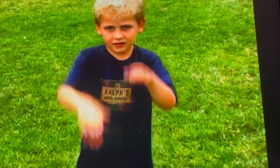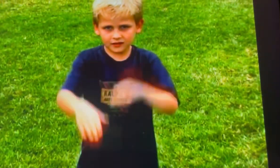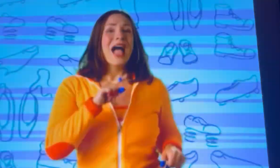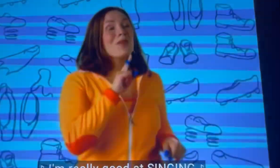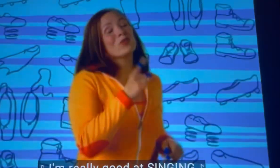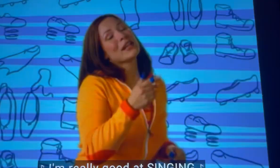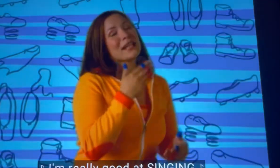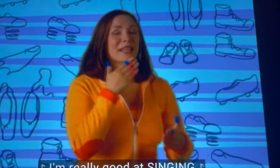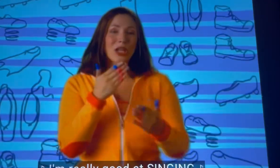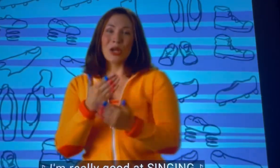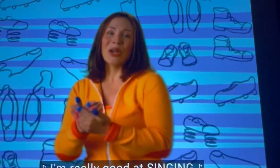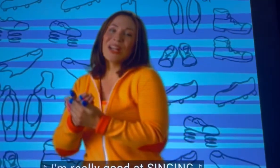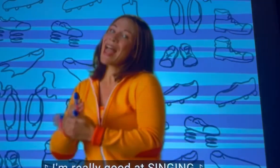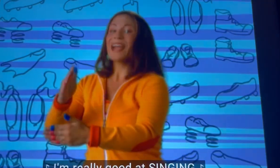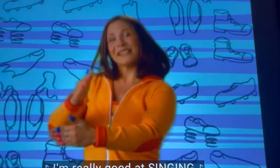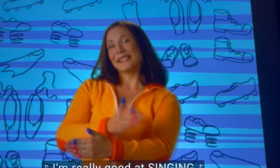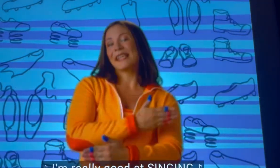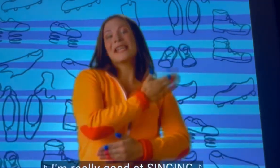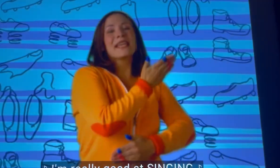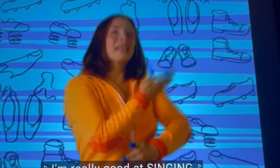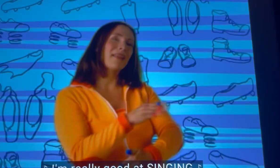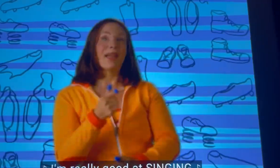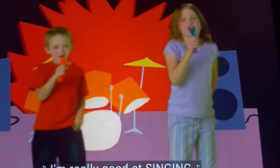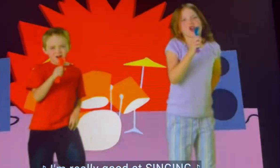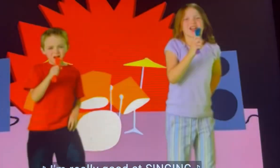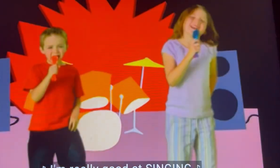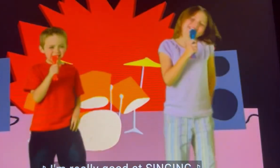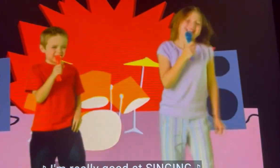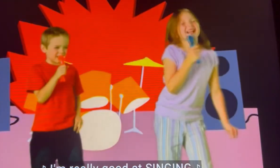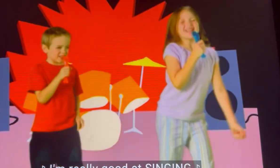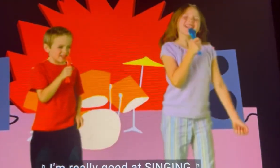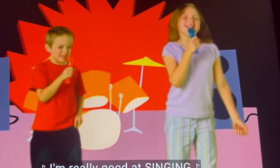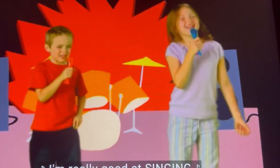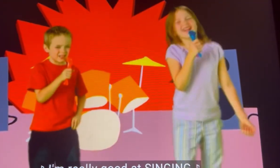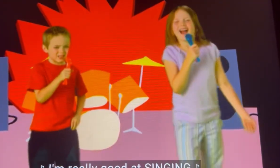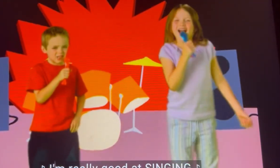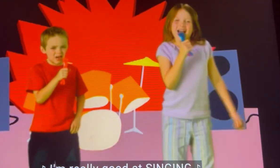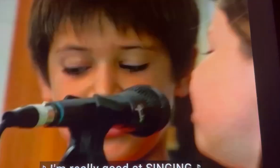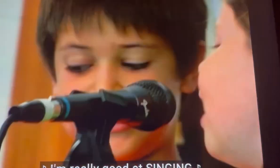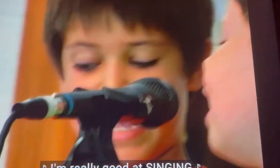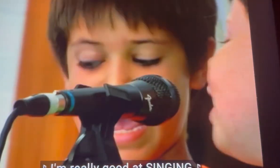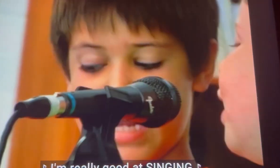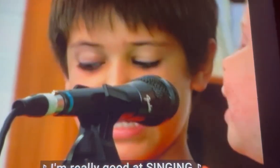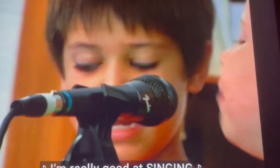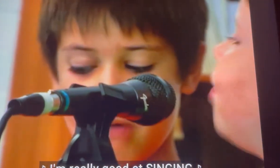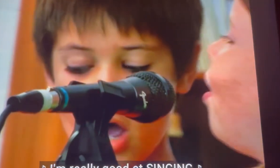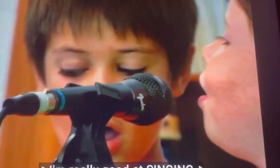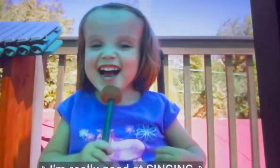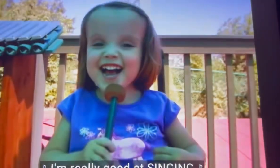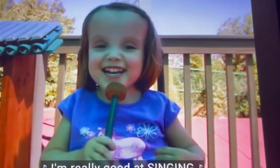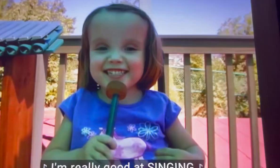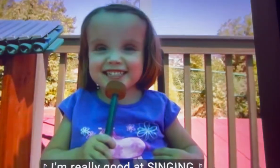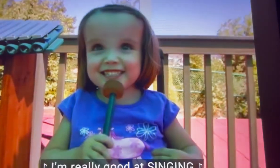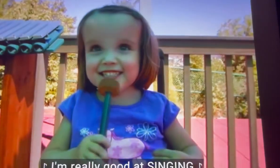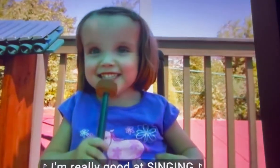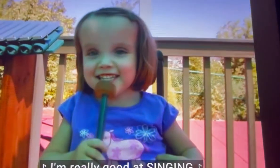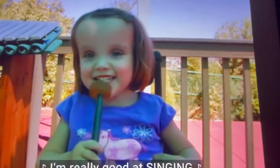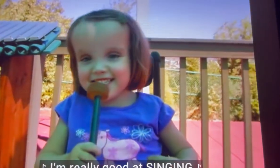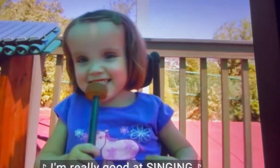I'm really good at singing. I'm really good at singing. I'm really good at